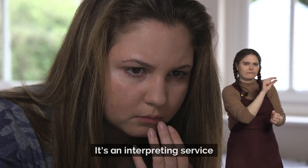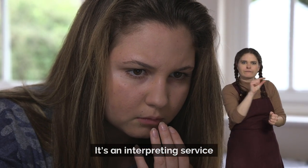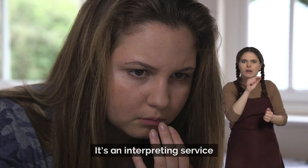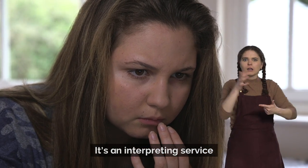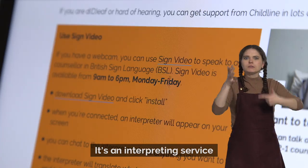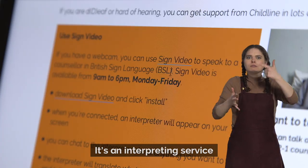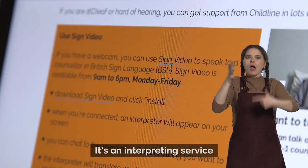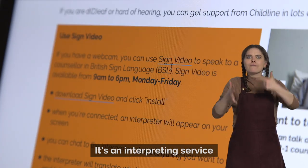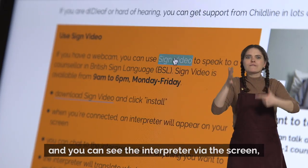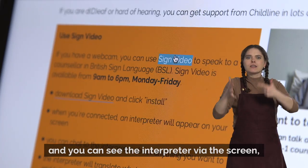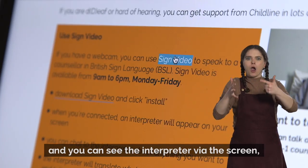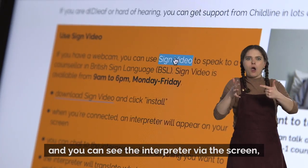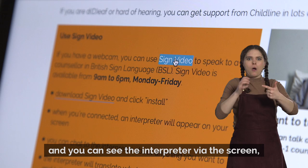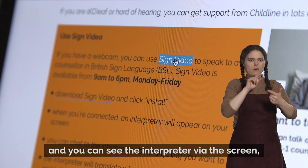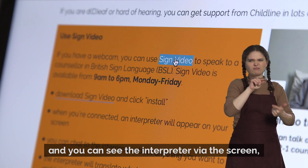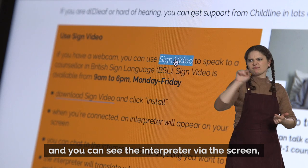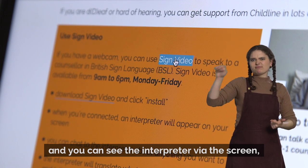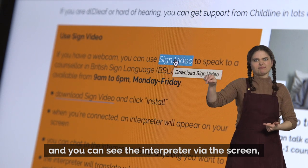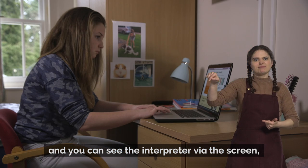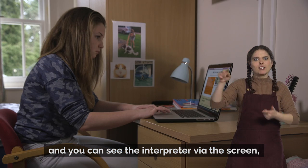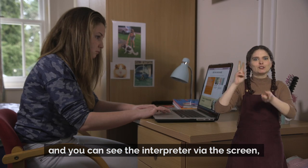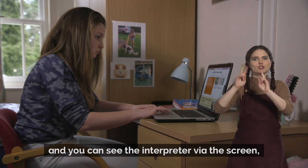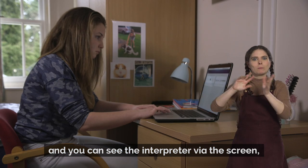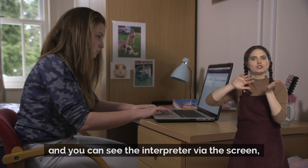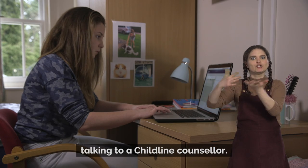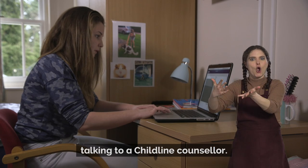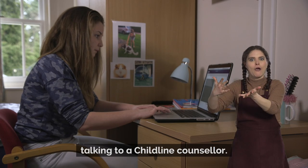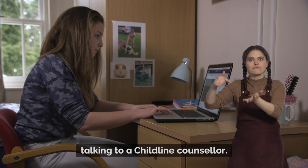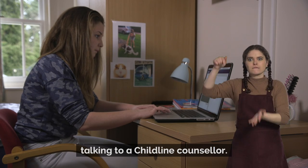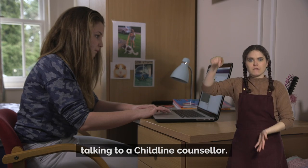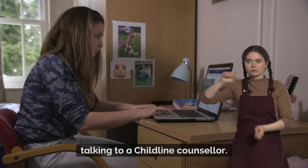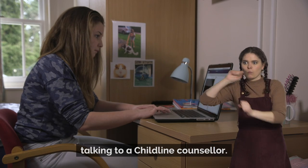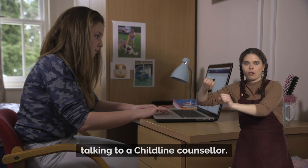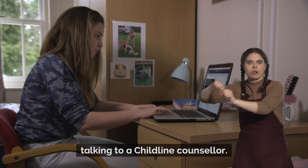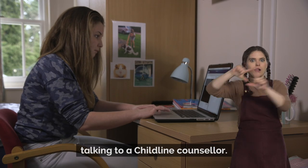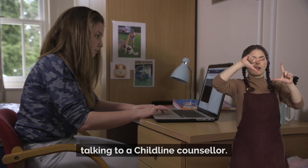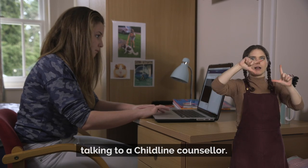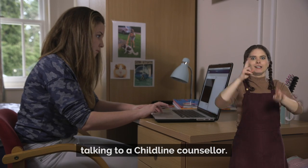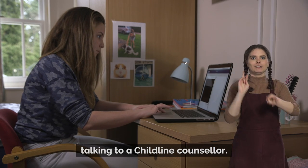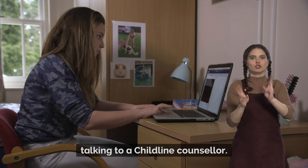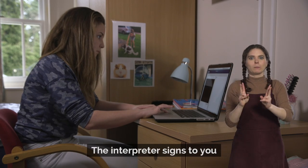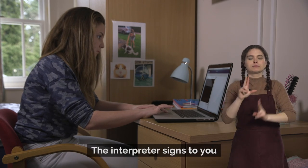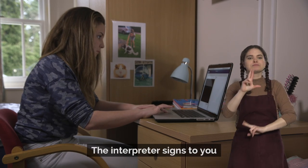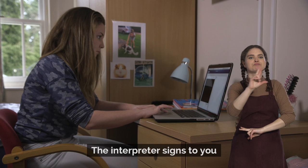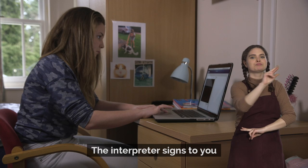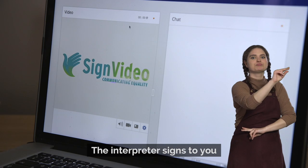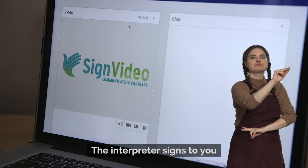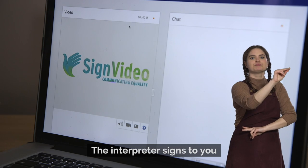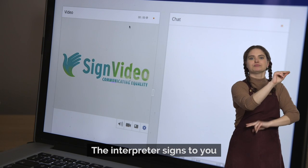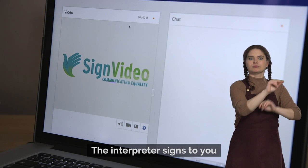interpreting service, and you can see the interpreter via the screen, talking to a Childline counsellor. The interpreter signs to you,